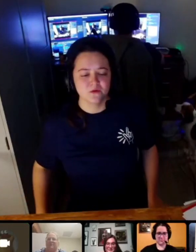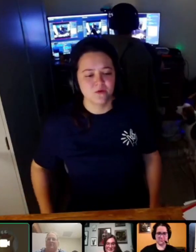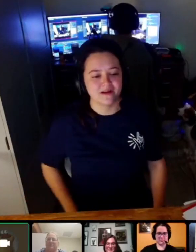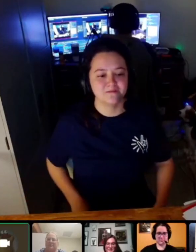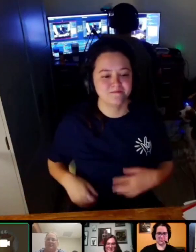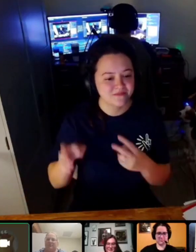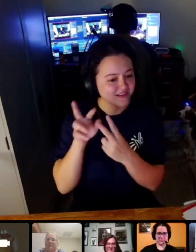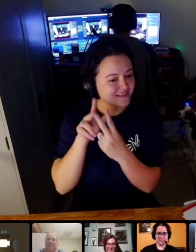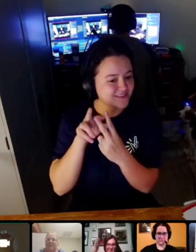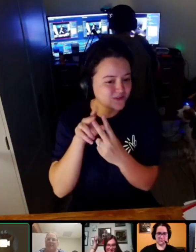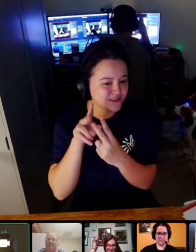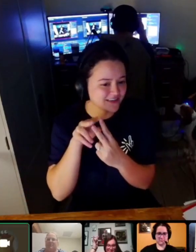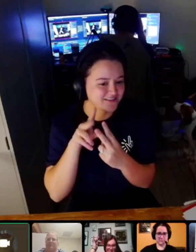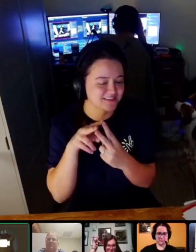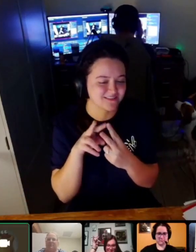Why? There's 2 signs for this. Ready?